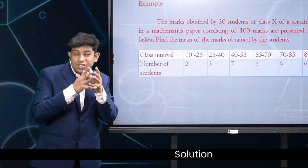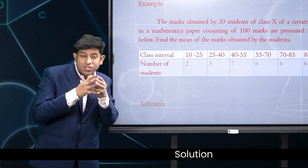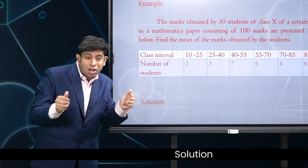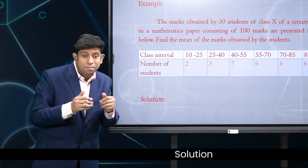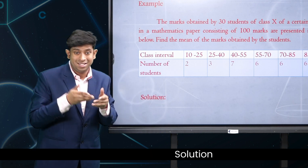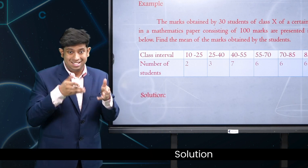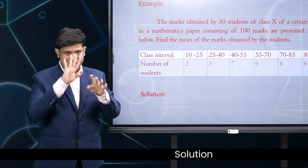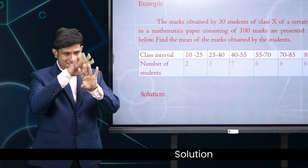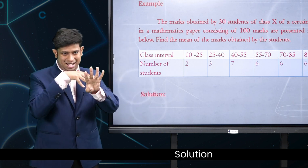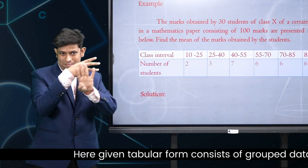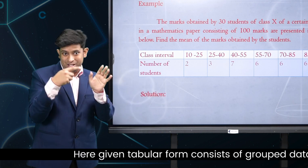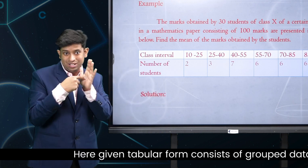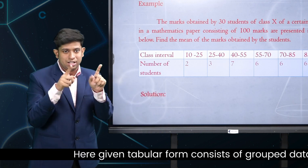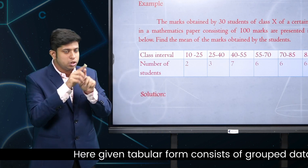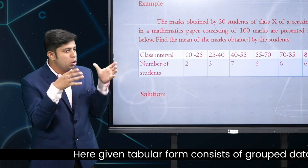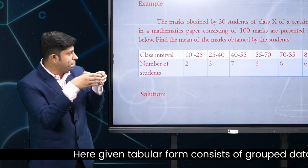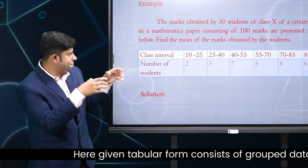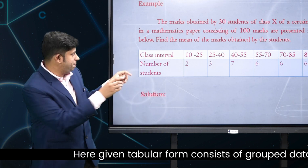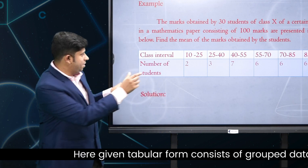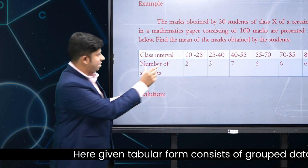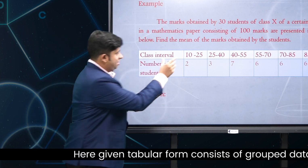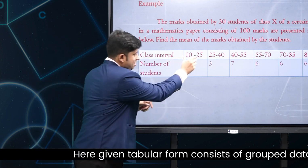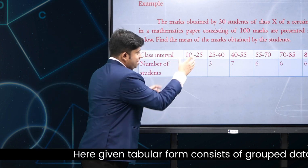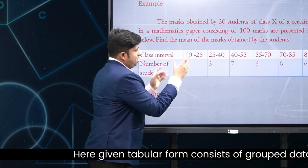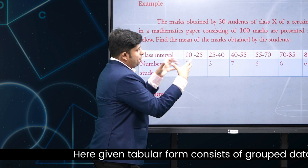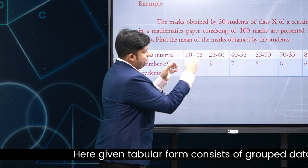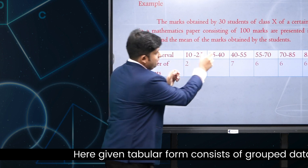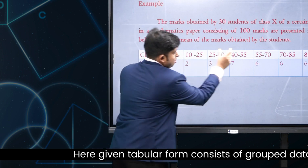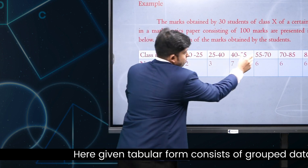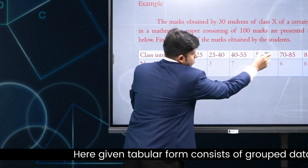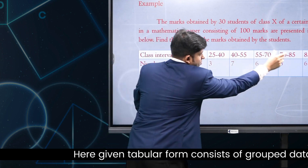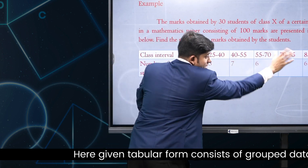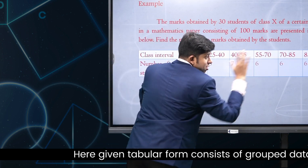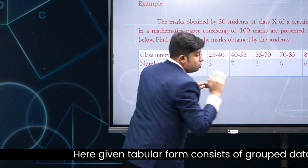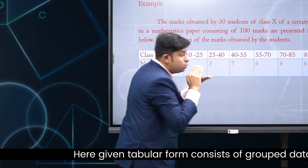Solution. Here given tabular form consists of grouped data.